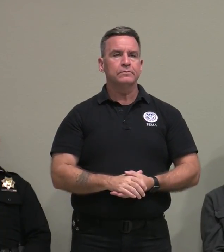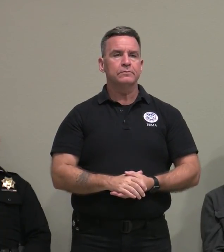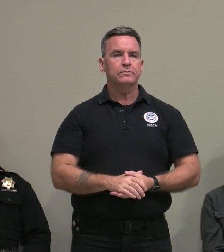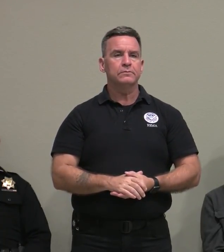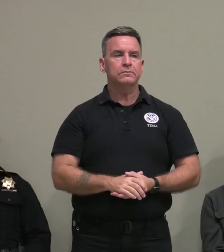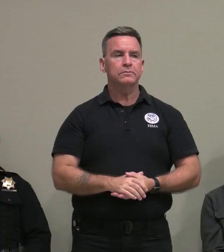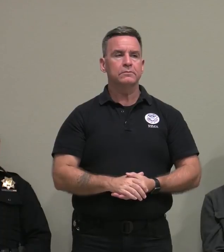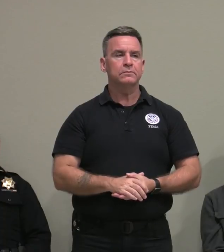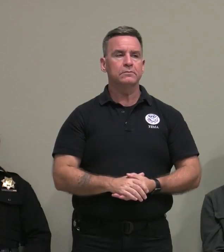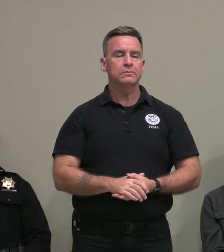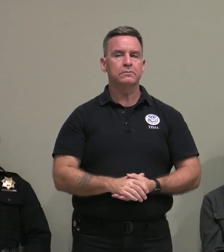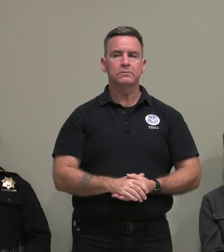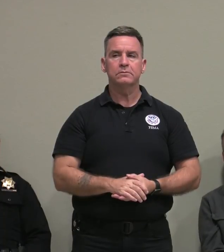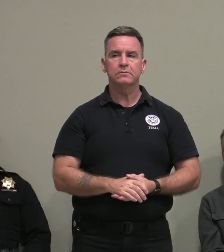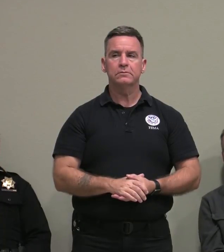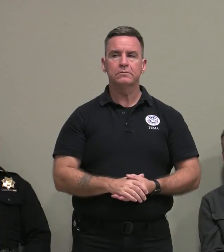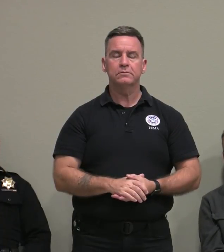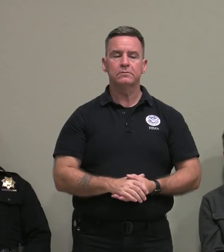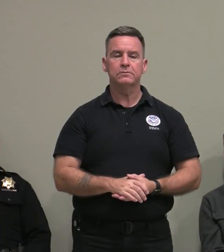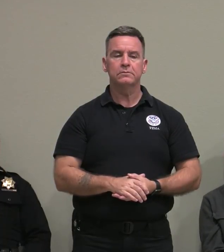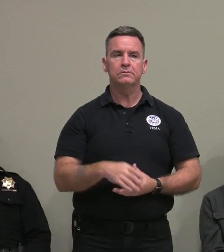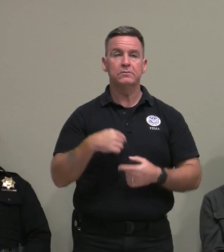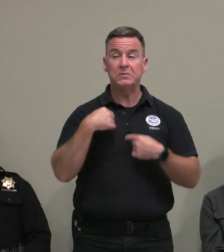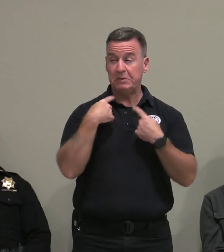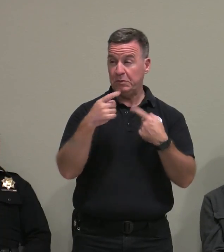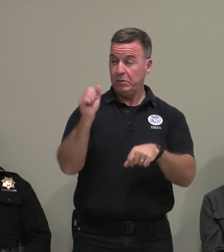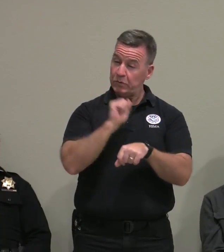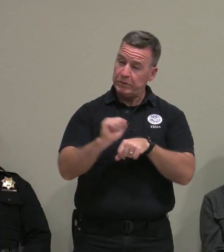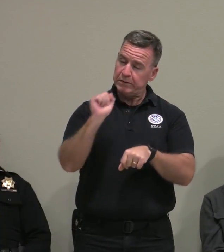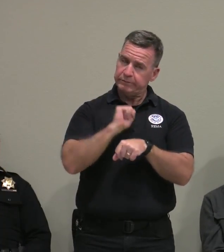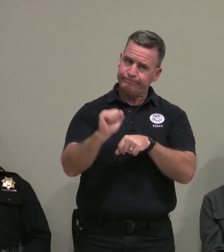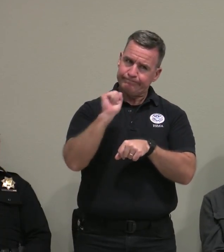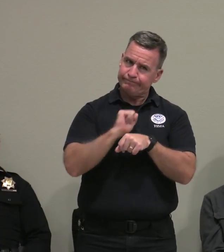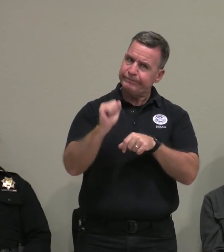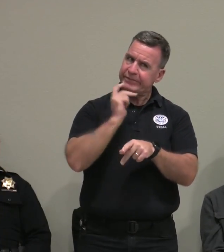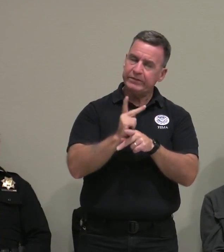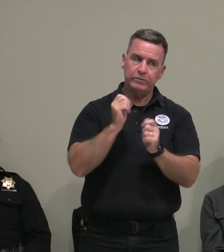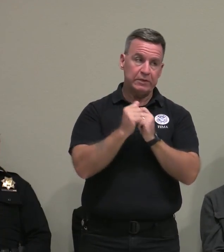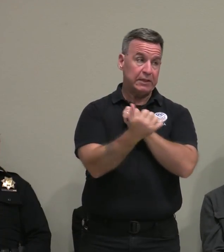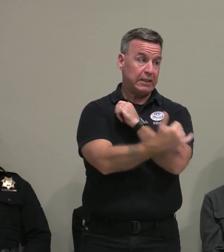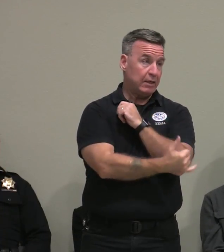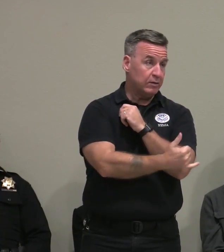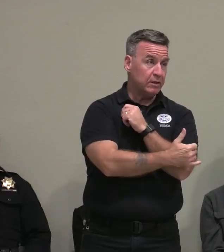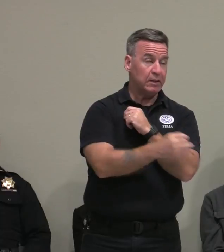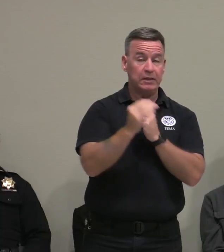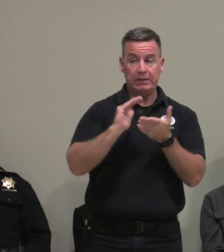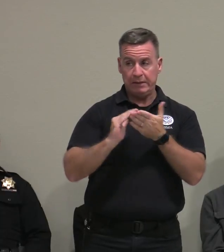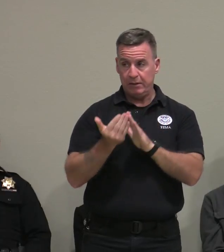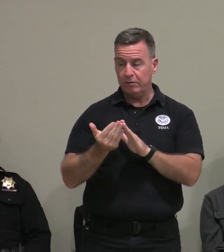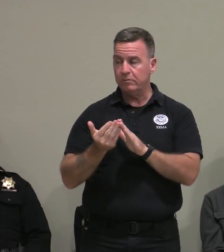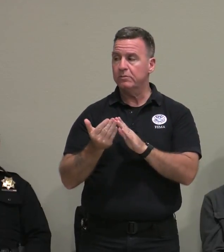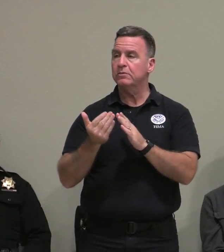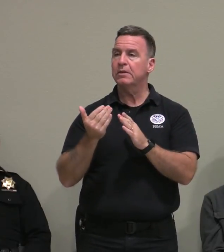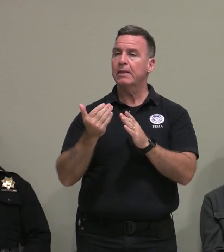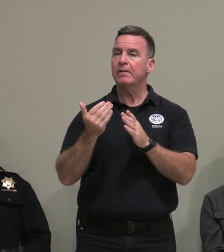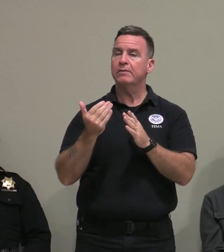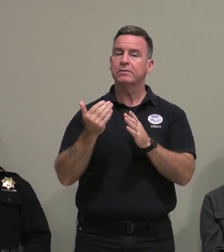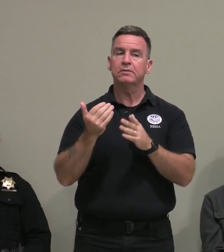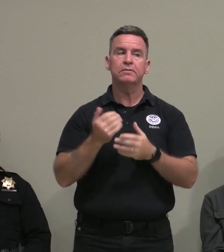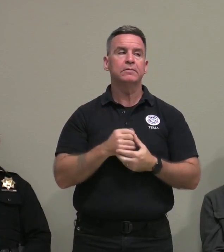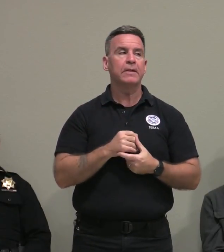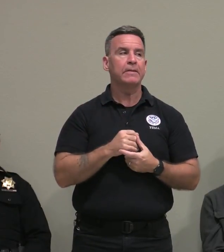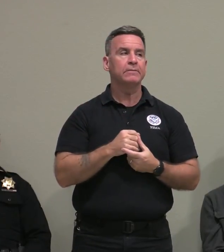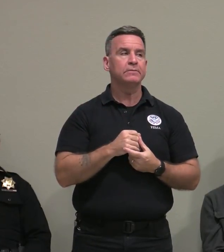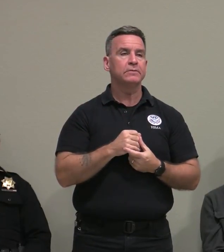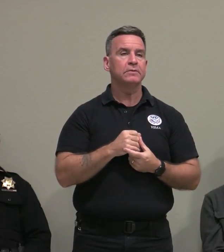We have been working very, very diligently with the county and the town. We have put a number